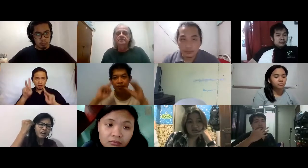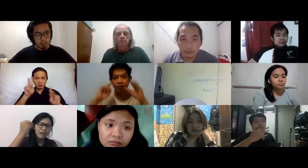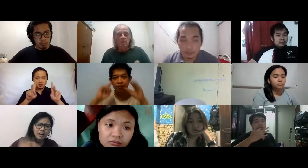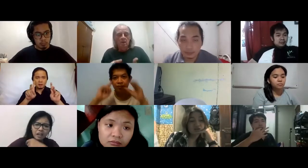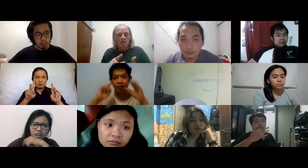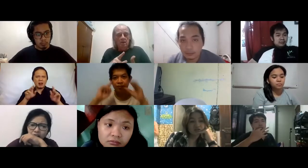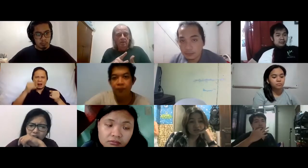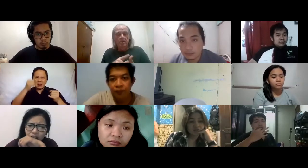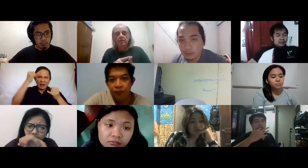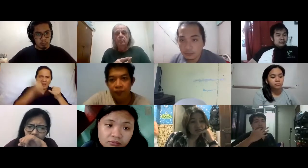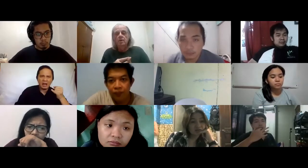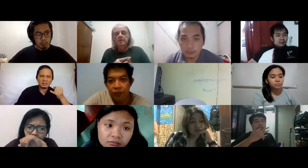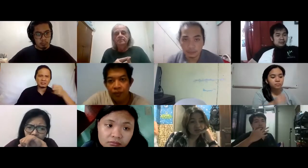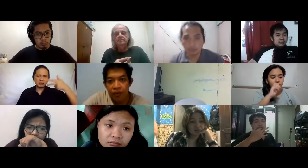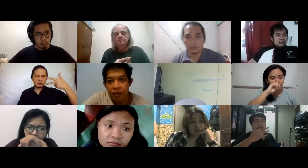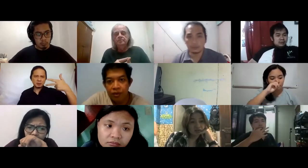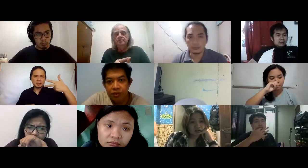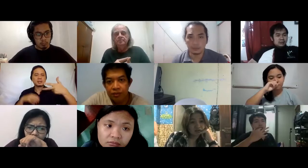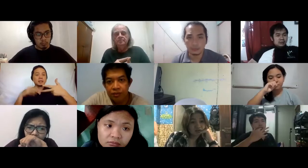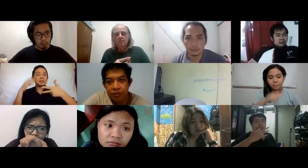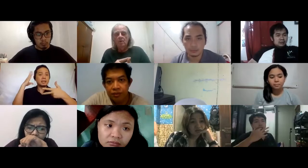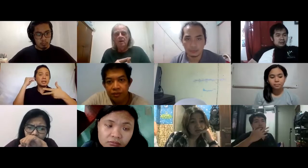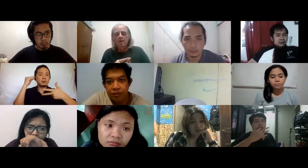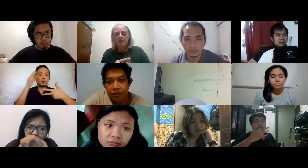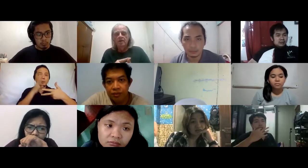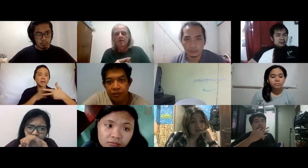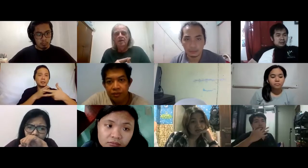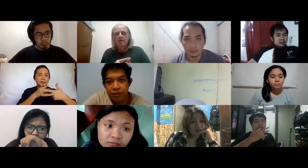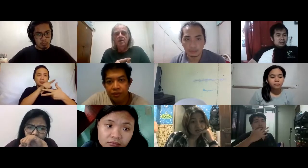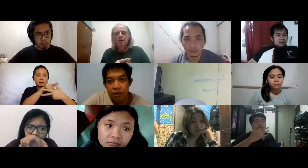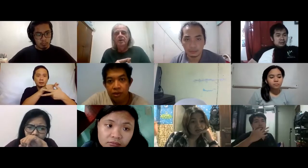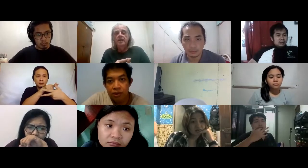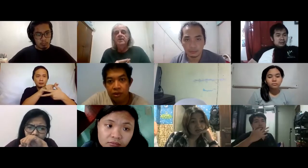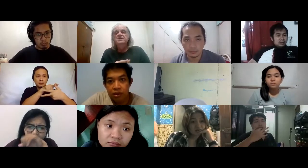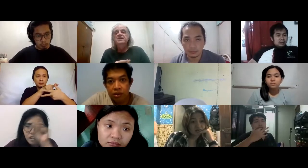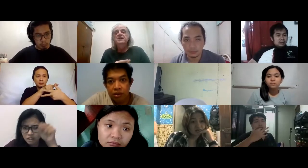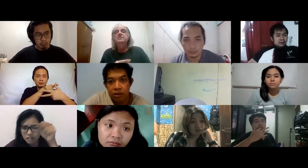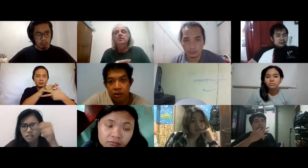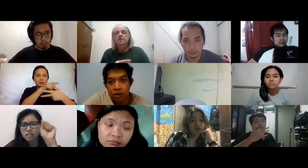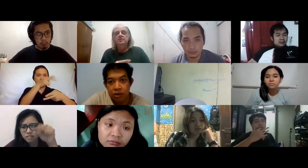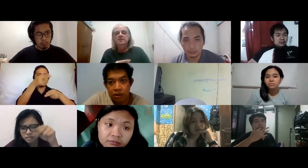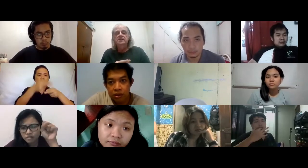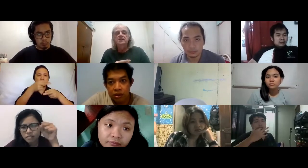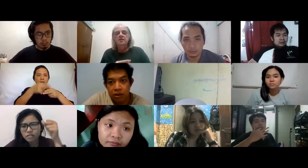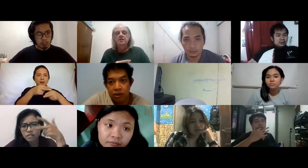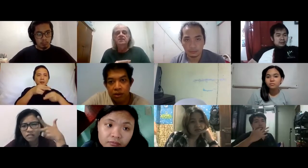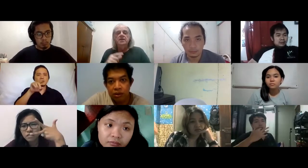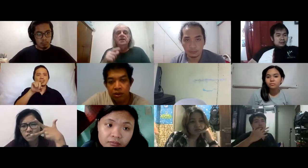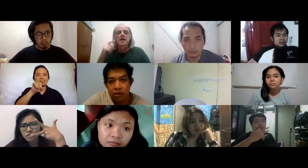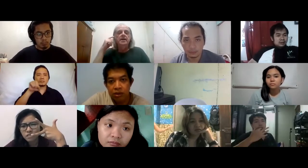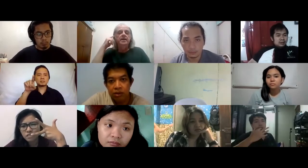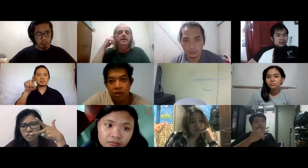finalists. The hearing woman, okay, her name is Zinser,